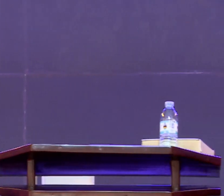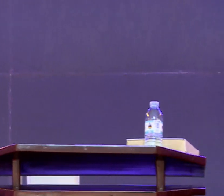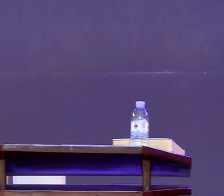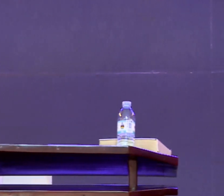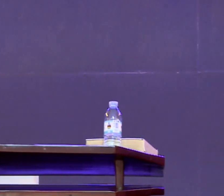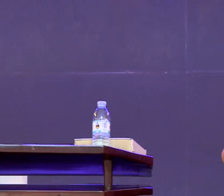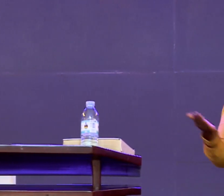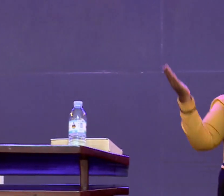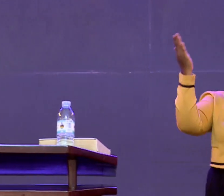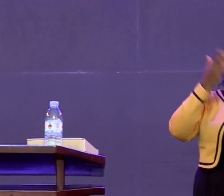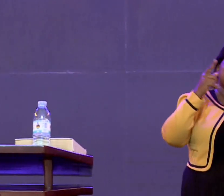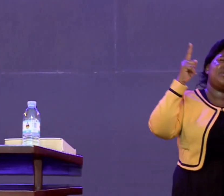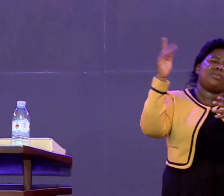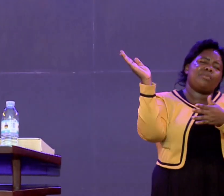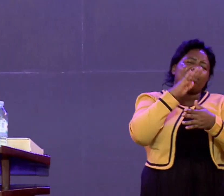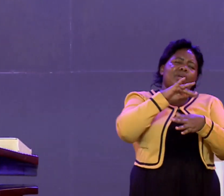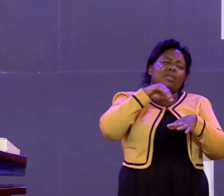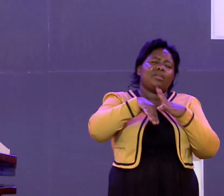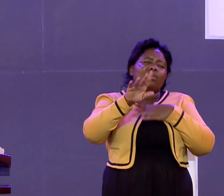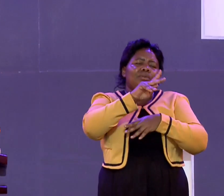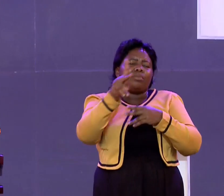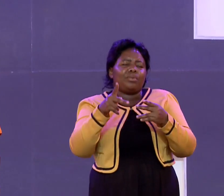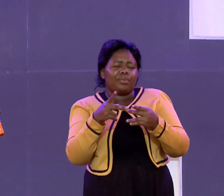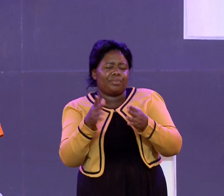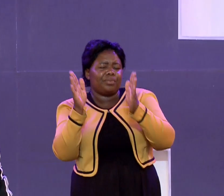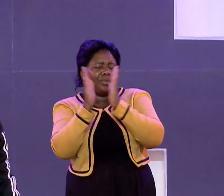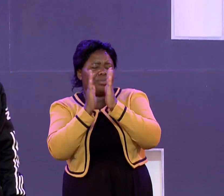Tukomawo mu kifeche cho kukomyawo mu kifocho. Mukama tukusaba